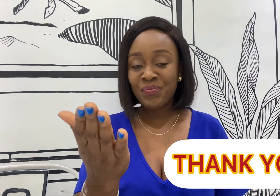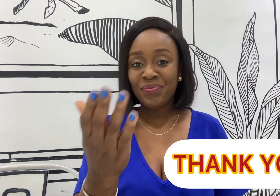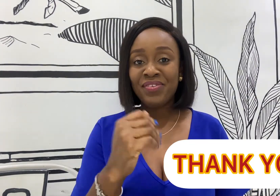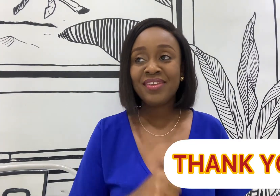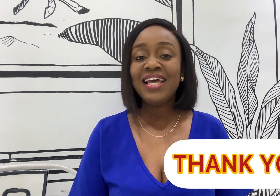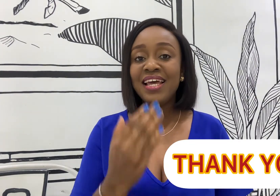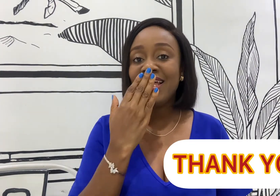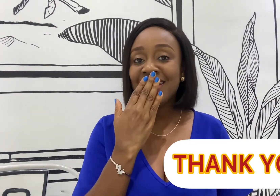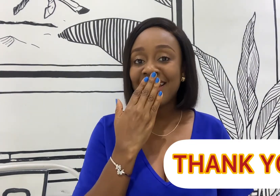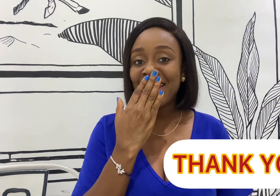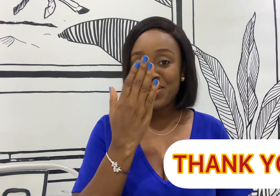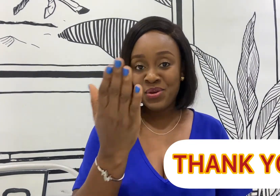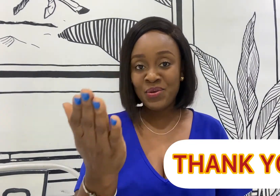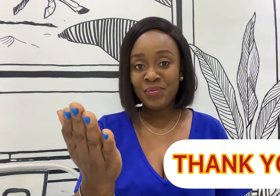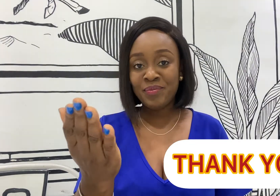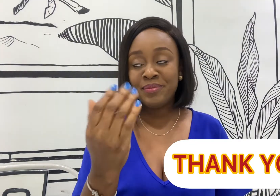Thank you.